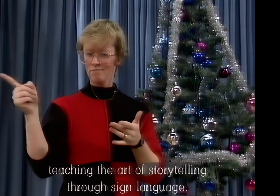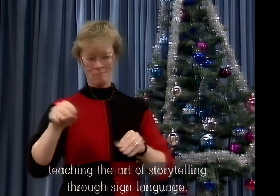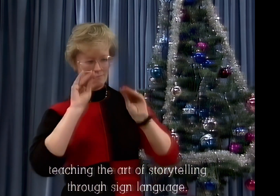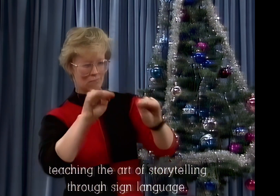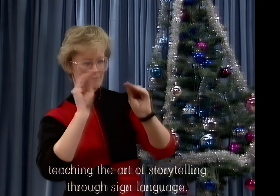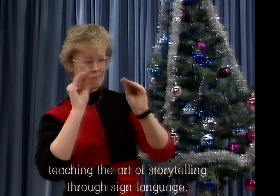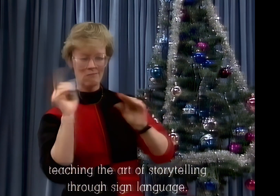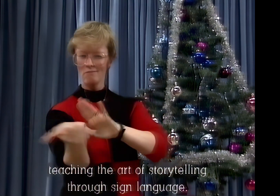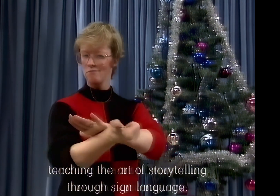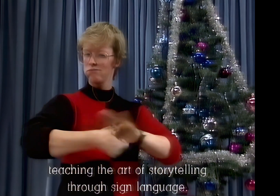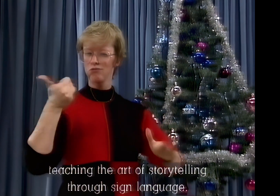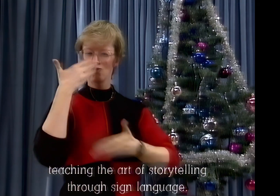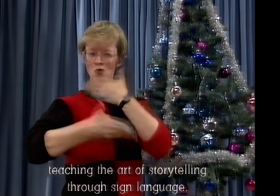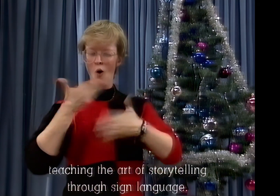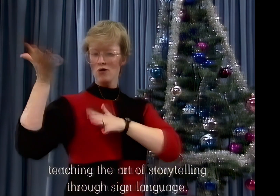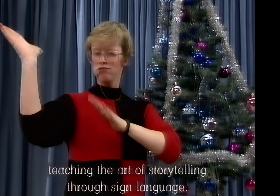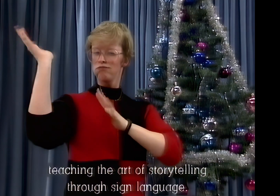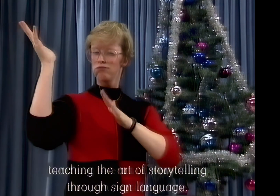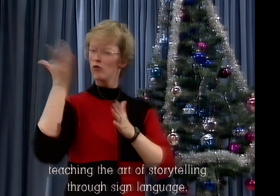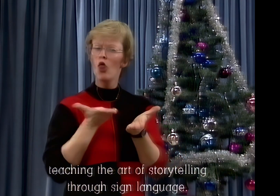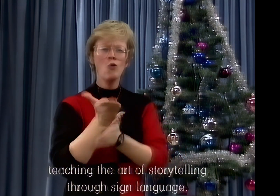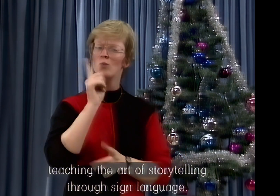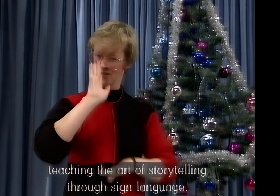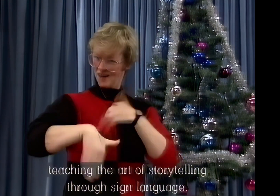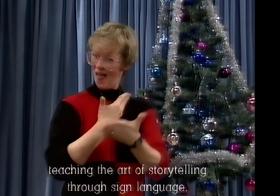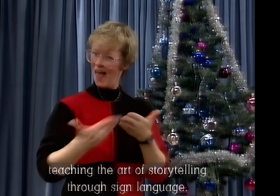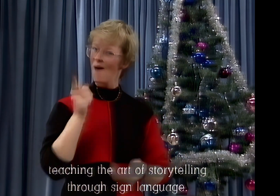teaching the art of storytelling through sign language.